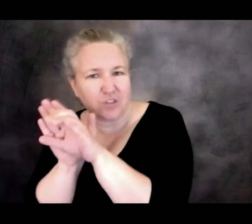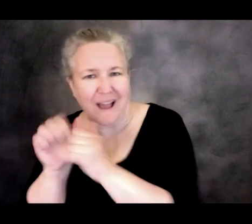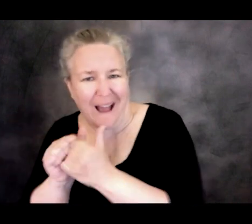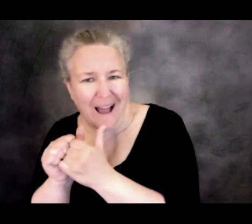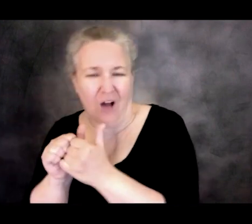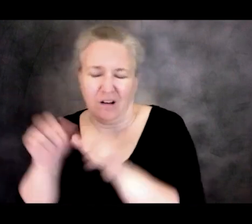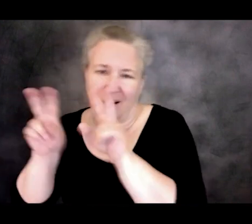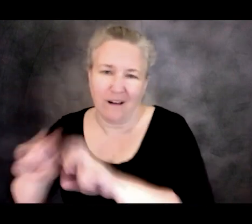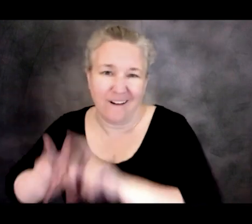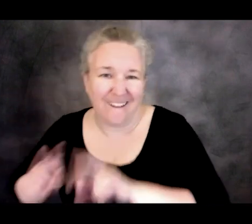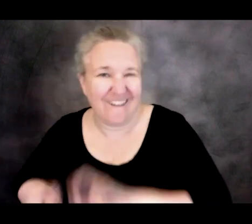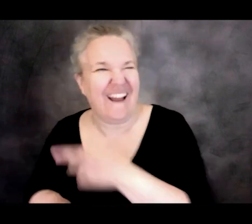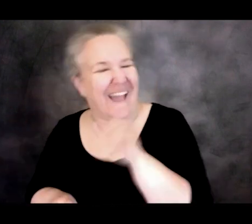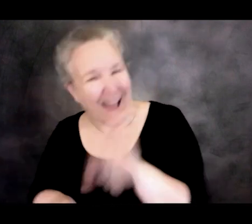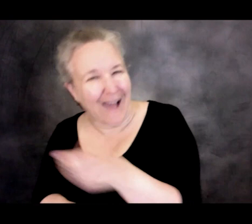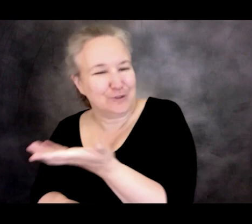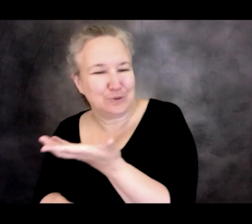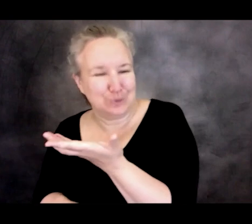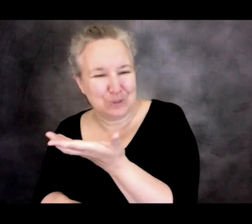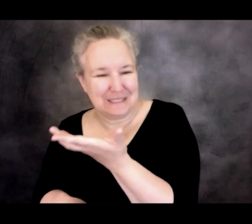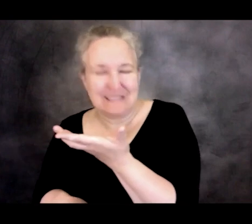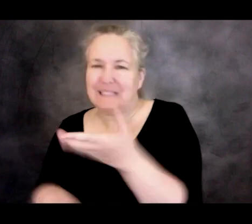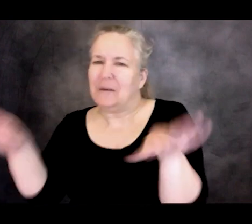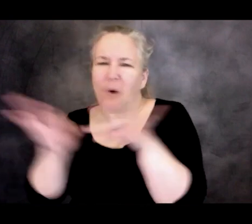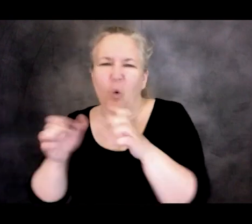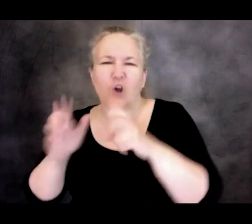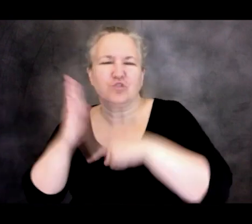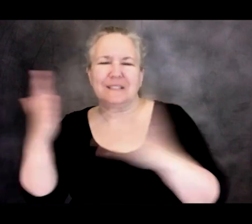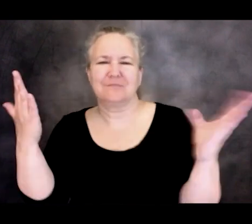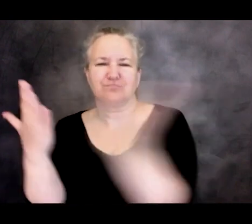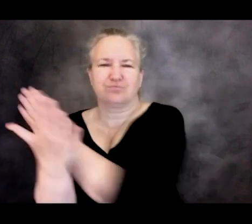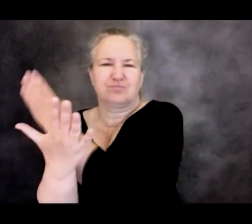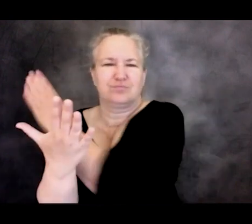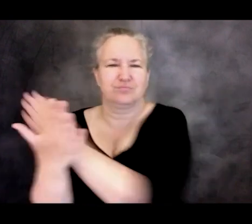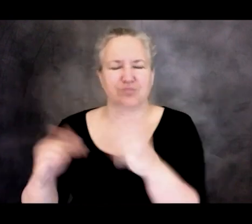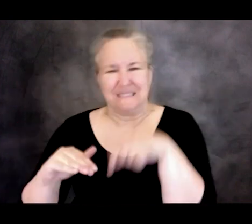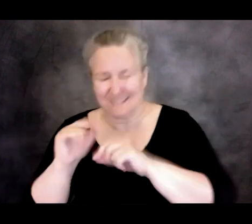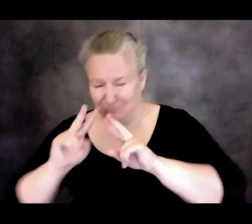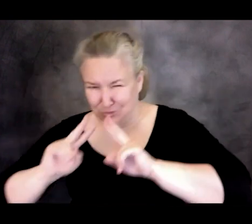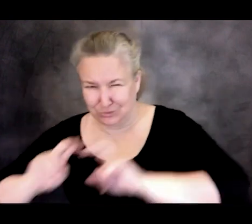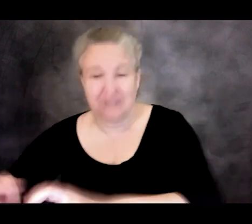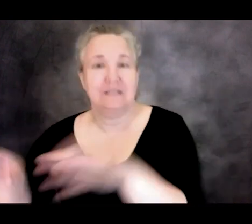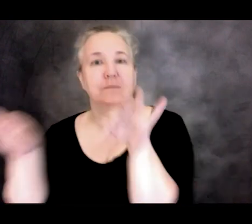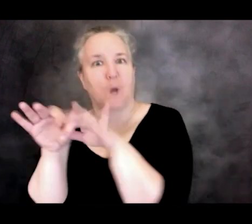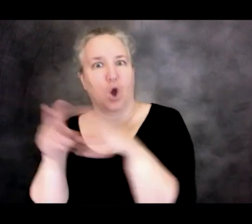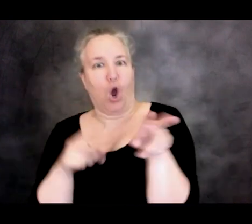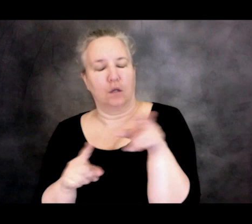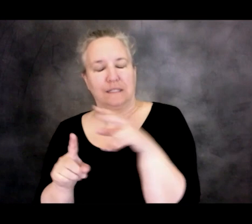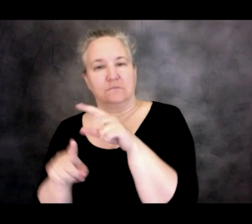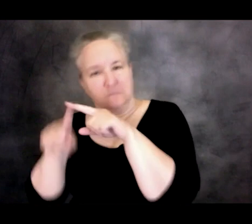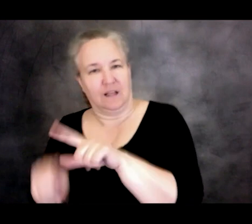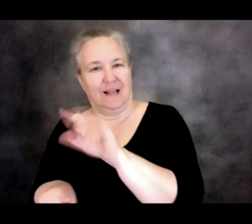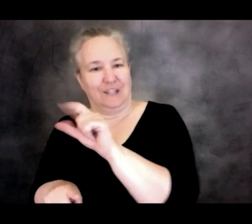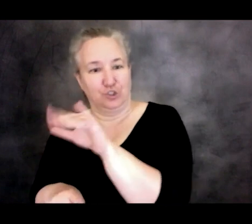We really want to read widely and deeply and turn to literature. I had Min Jin Lee in